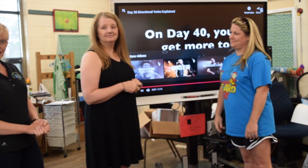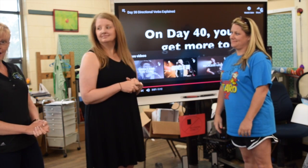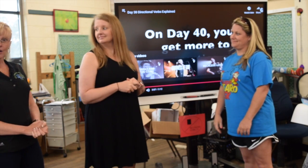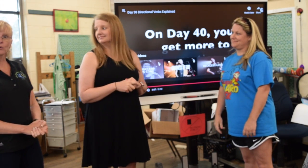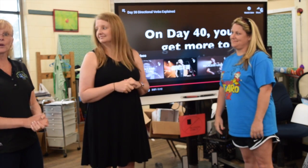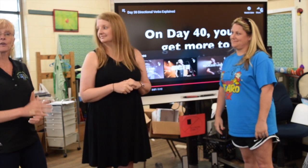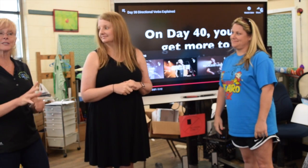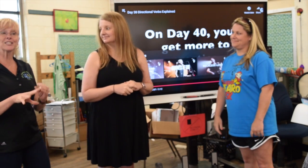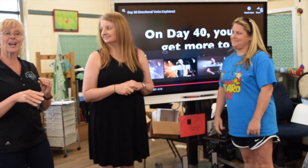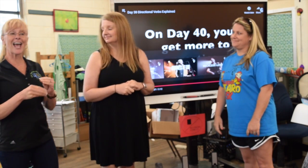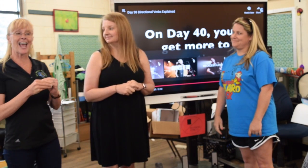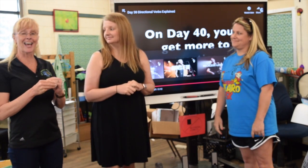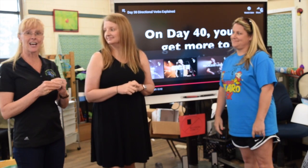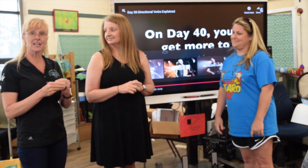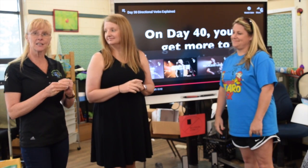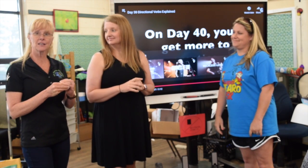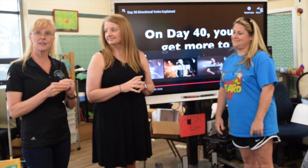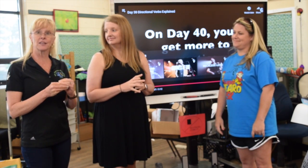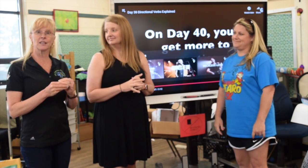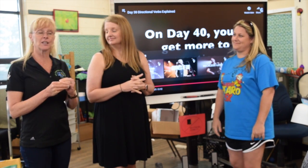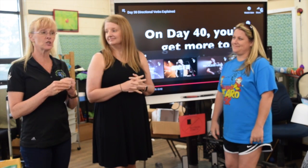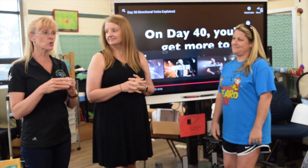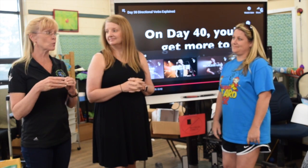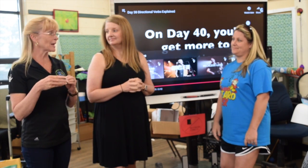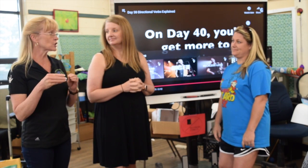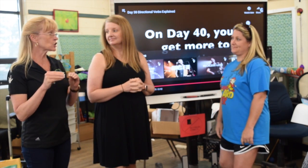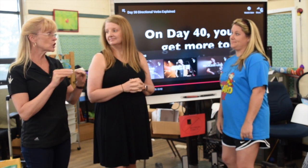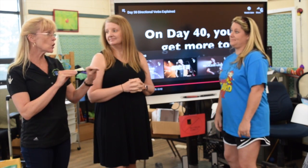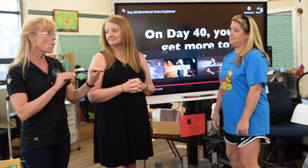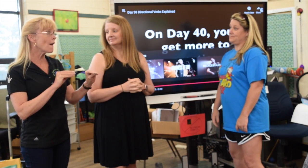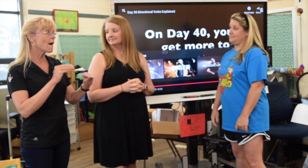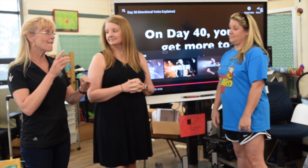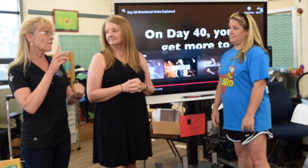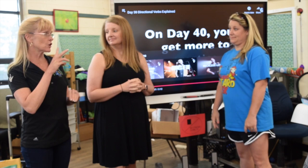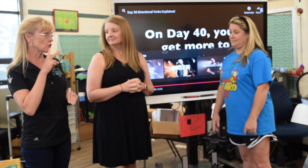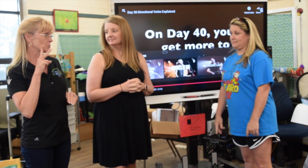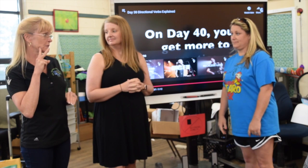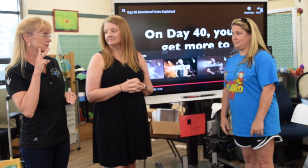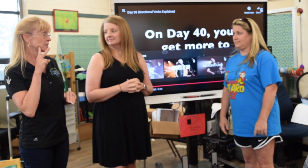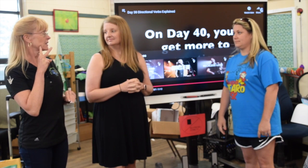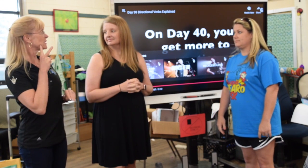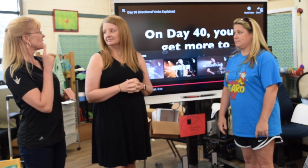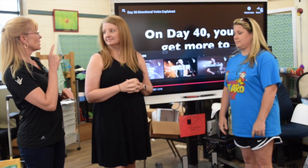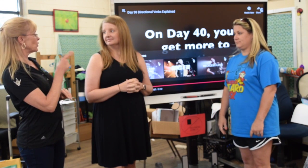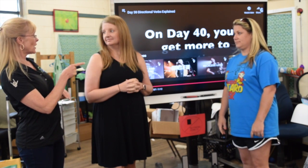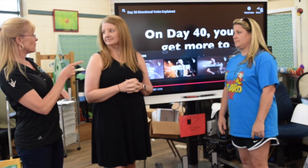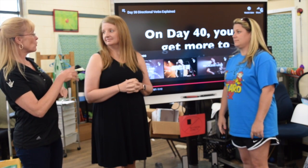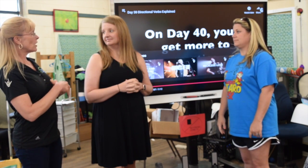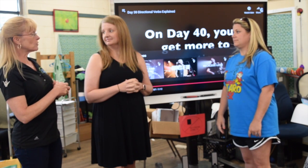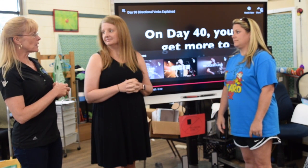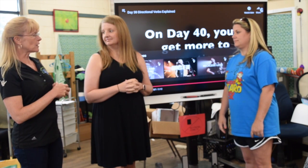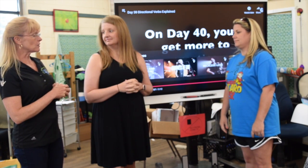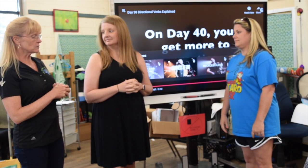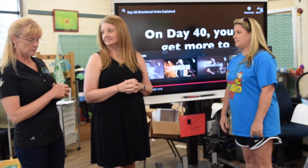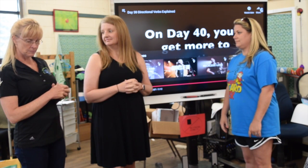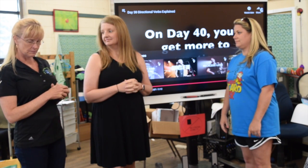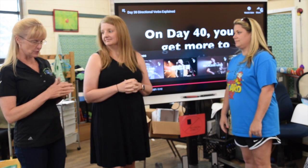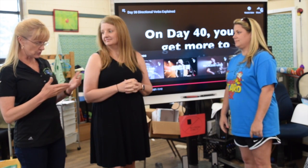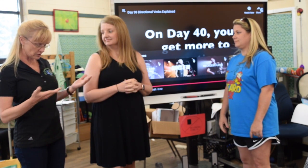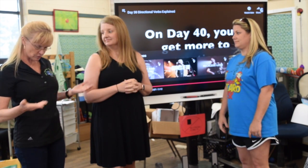Now we're going to add the directional verb. You have a water bottle, but you don't